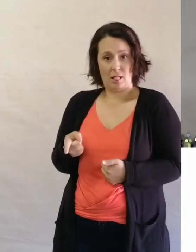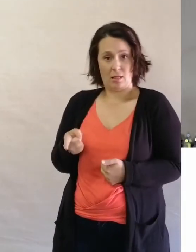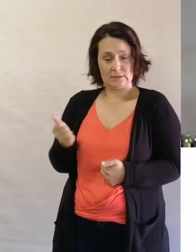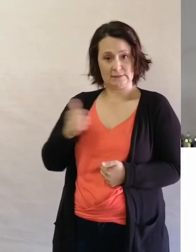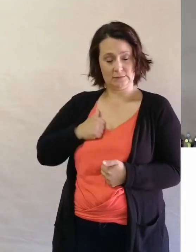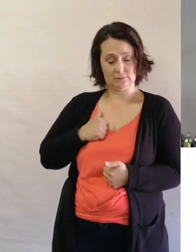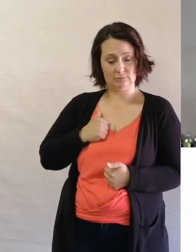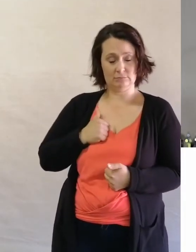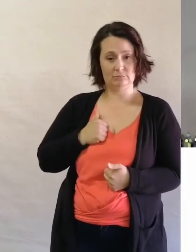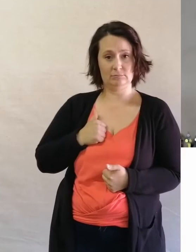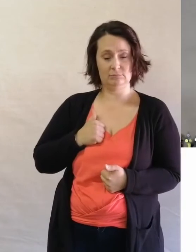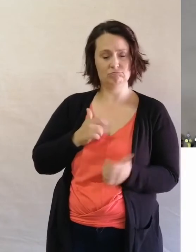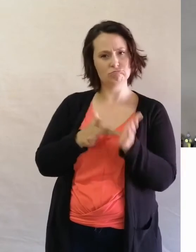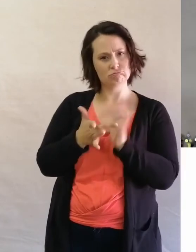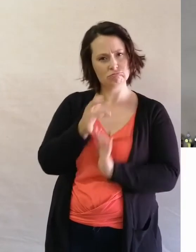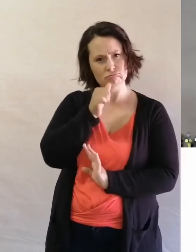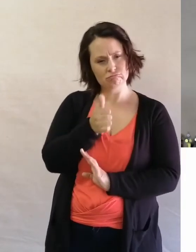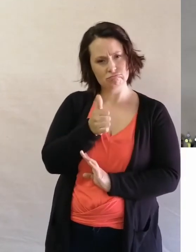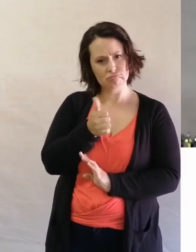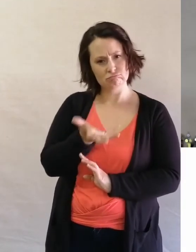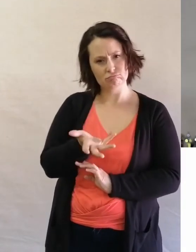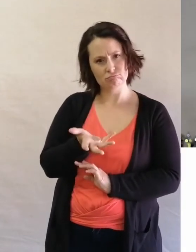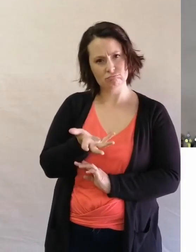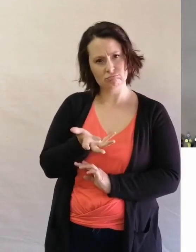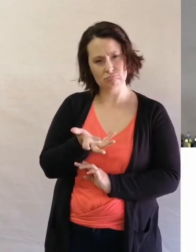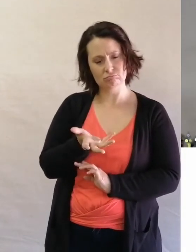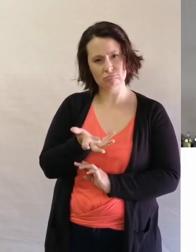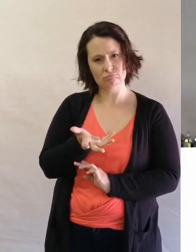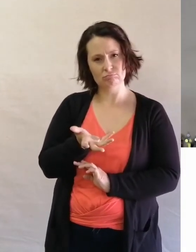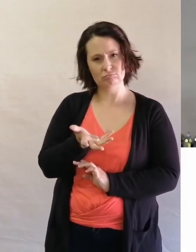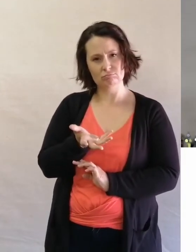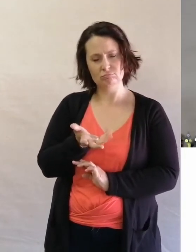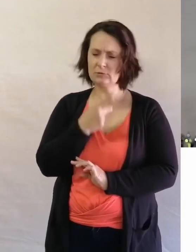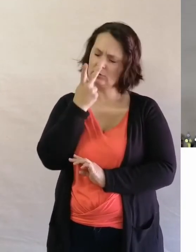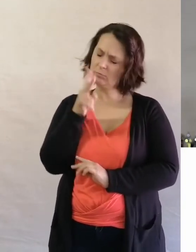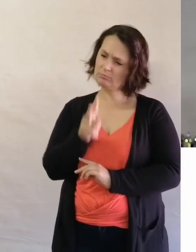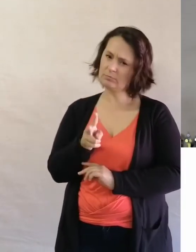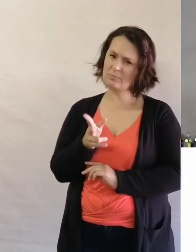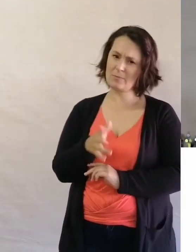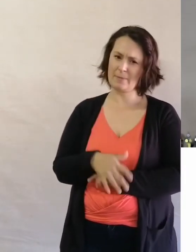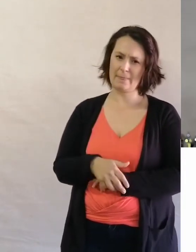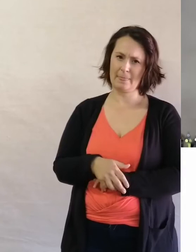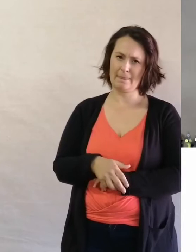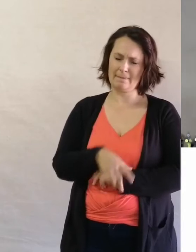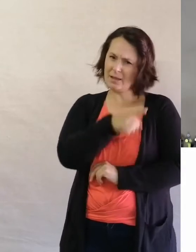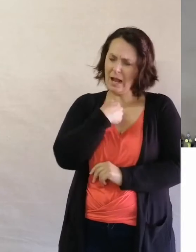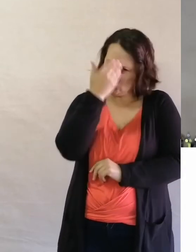And Jesus says, you know, he looks, gives him attention and he says, because I know that you can